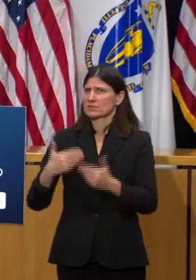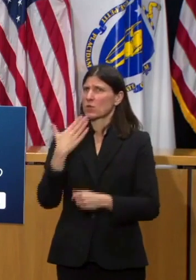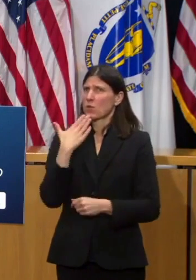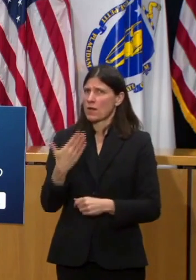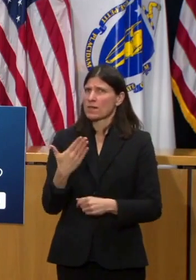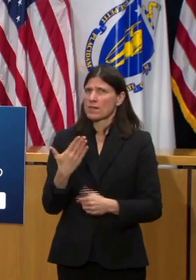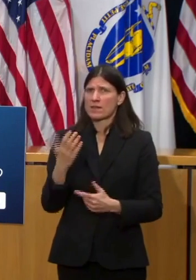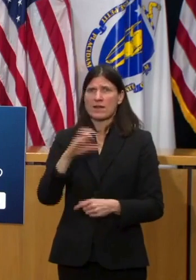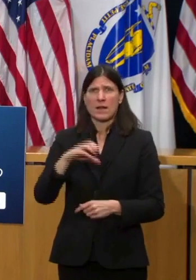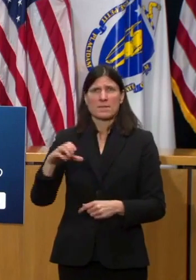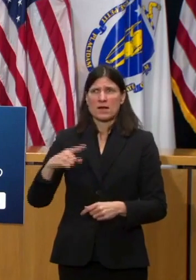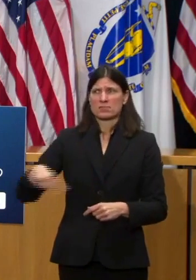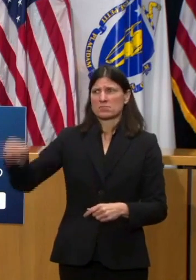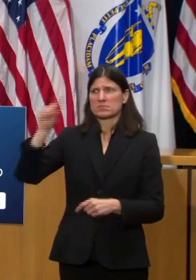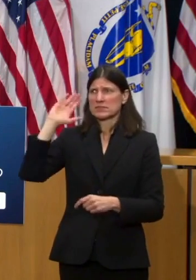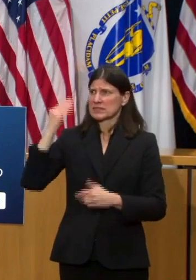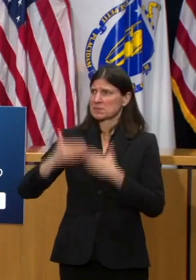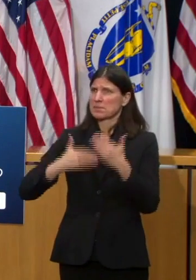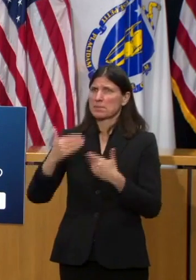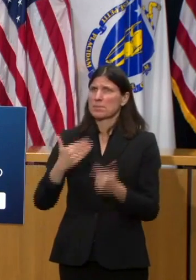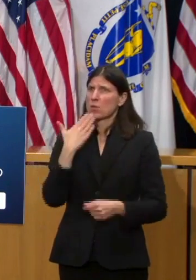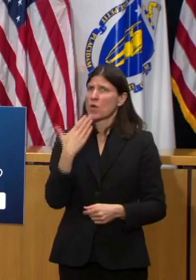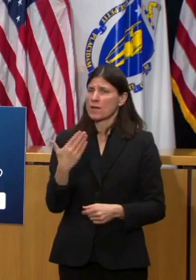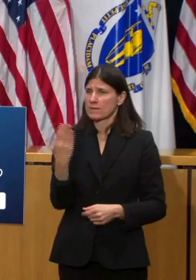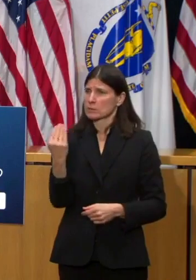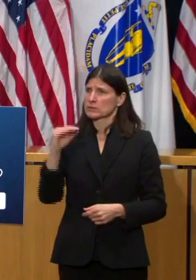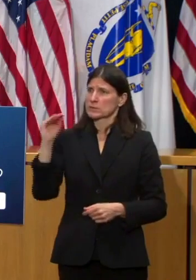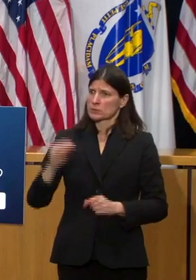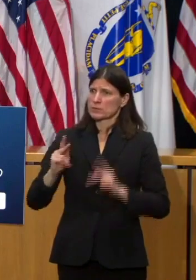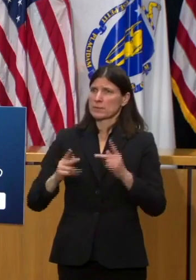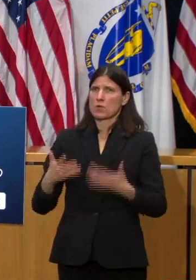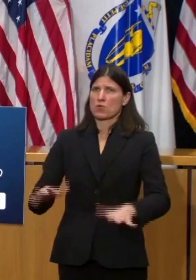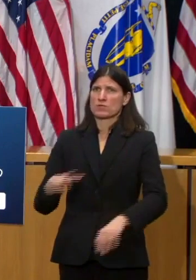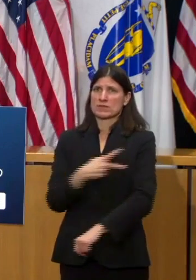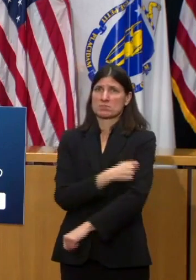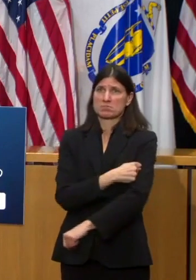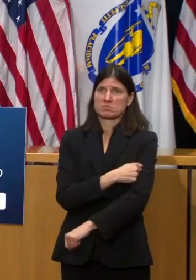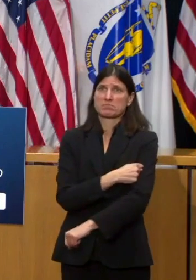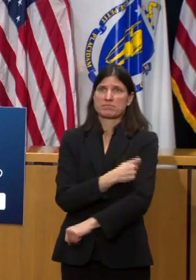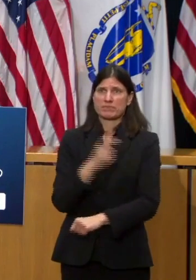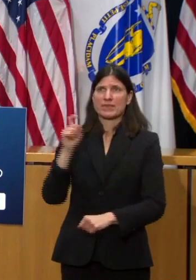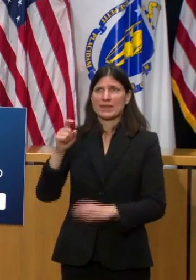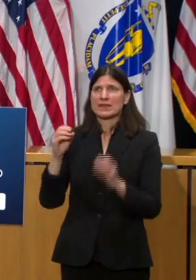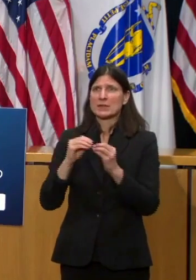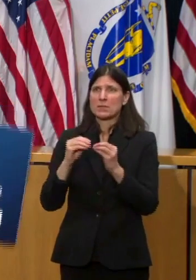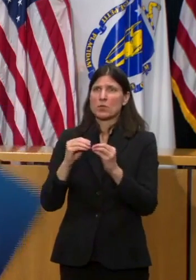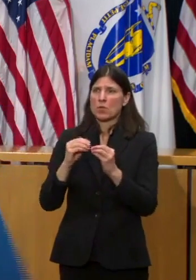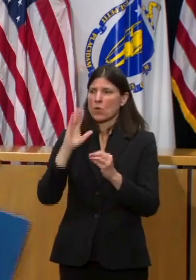continue to work with them to expand capacity and to make sure they have access. But,